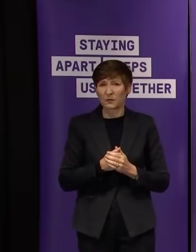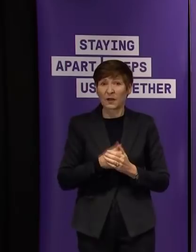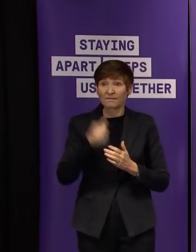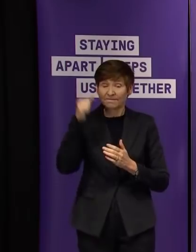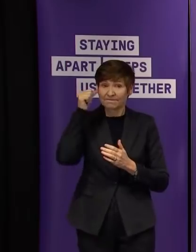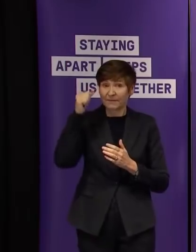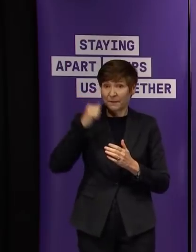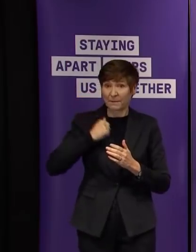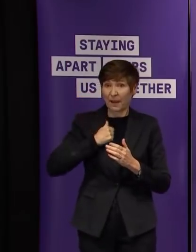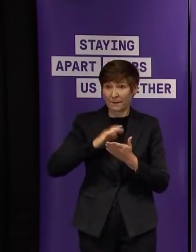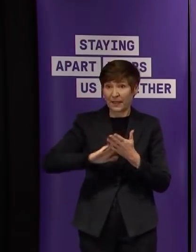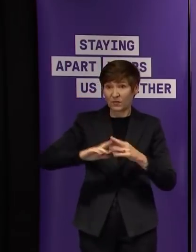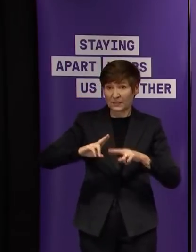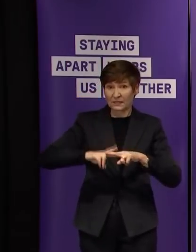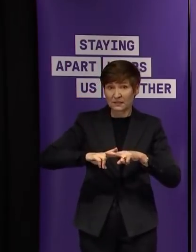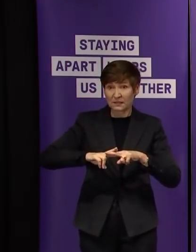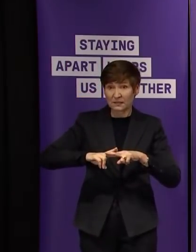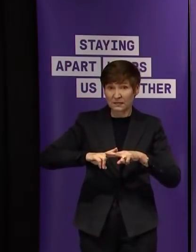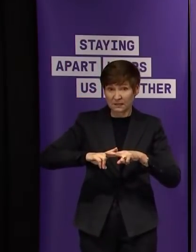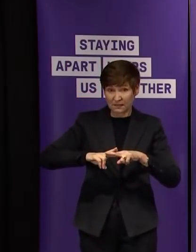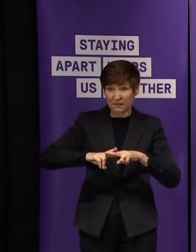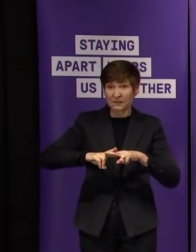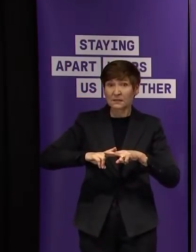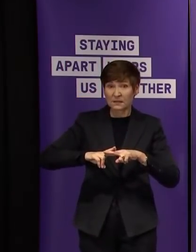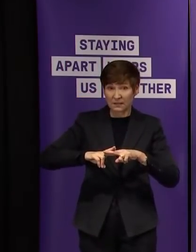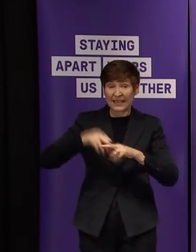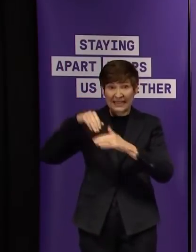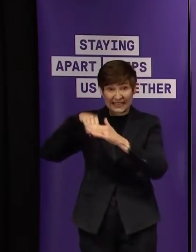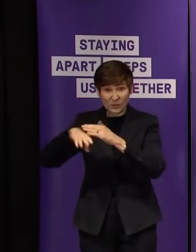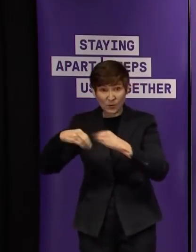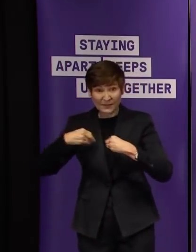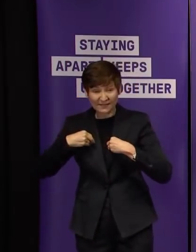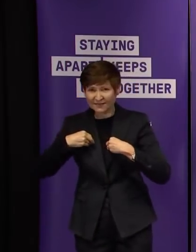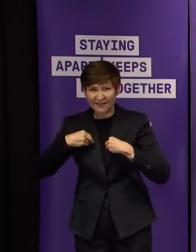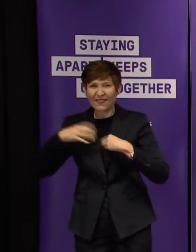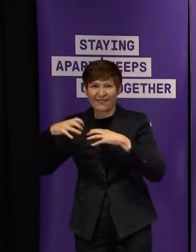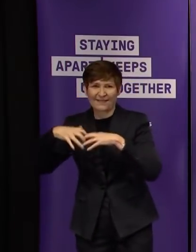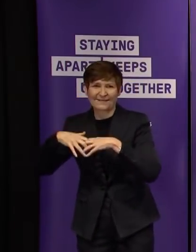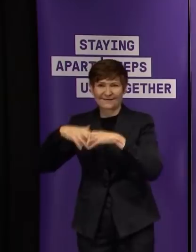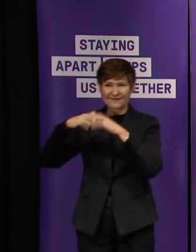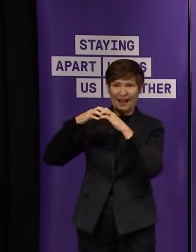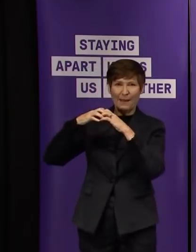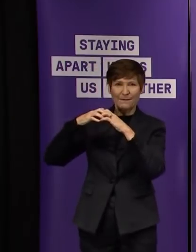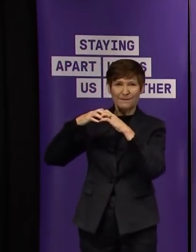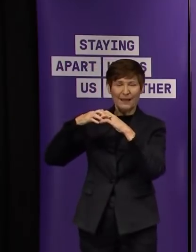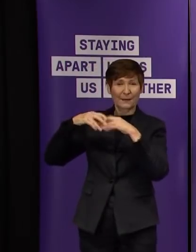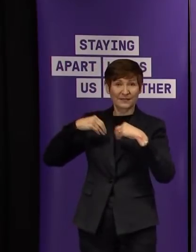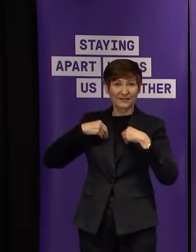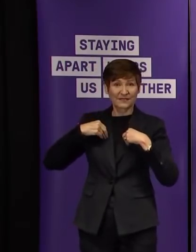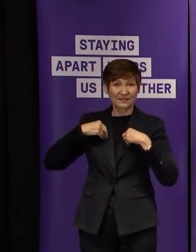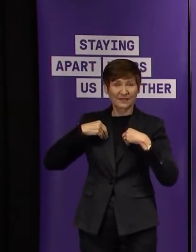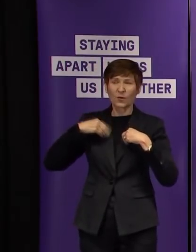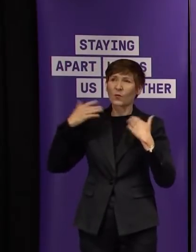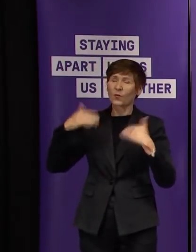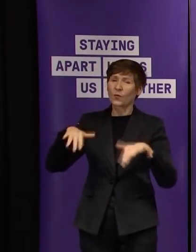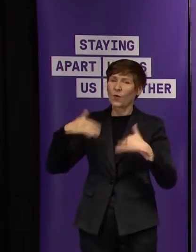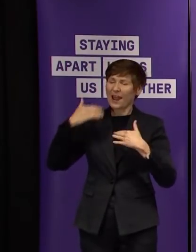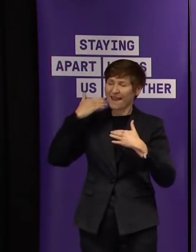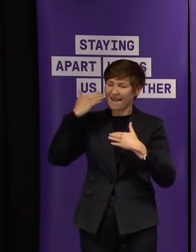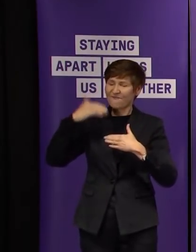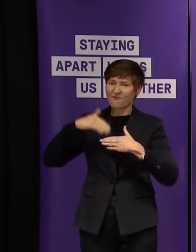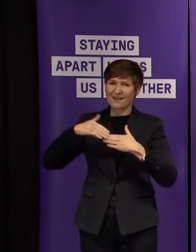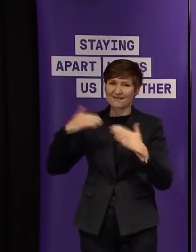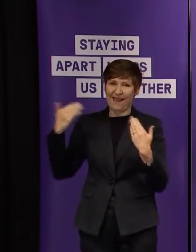nothing into a very successful business. They then saw that wiped